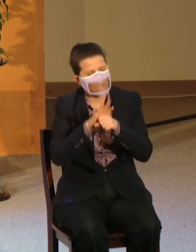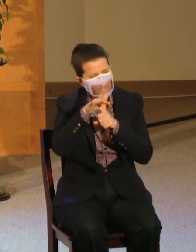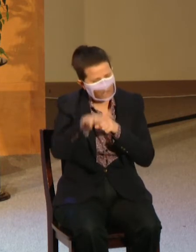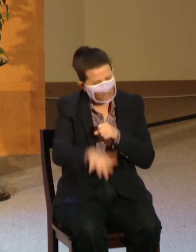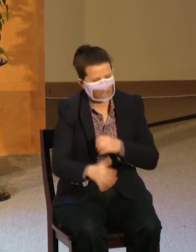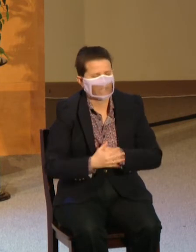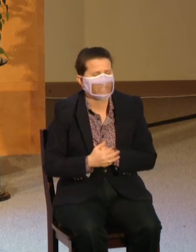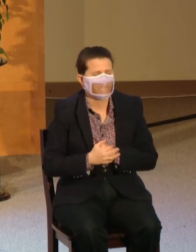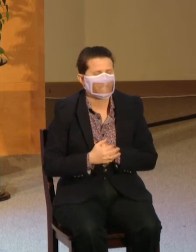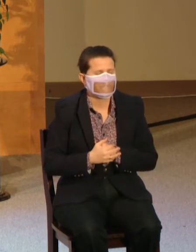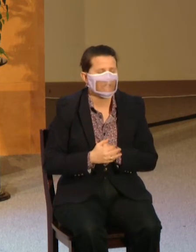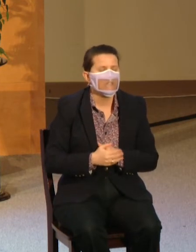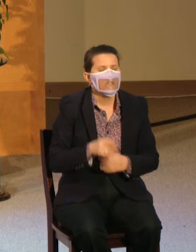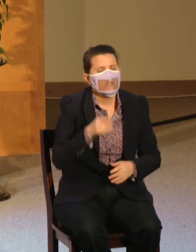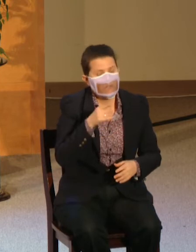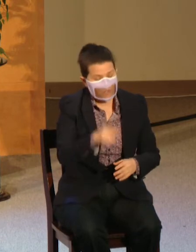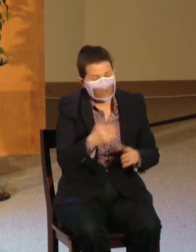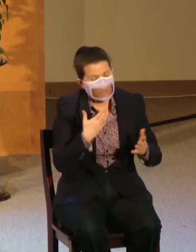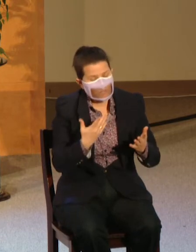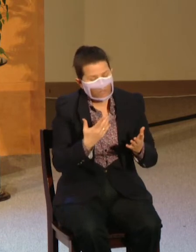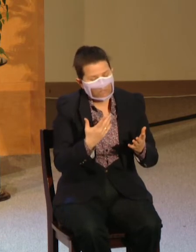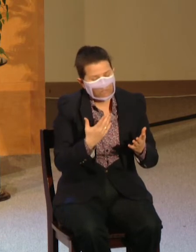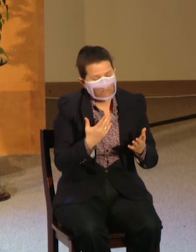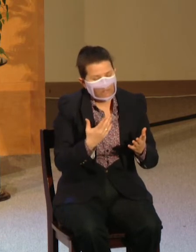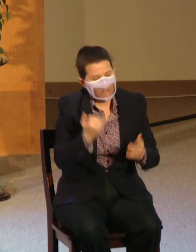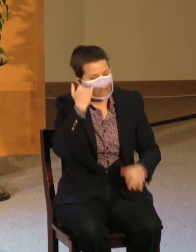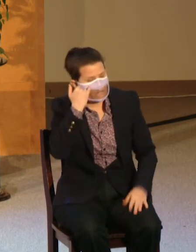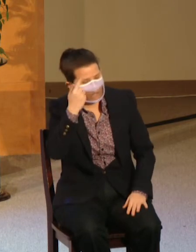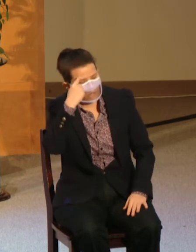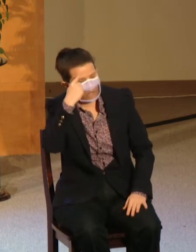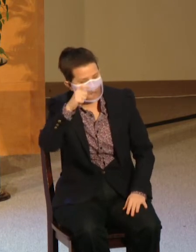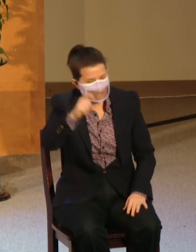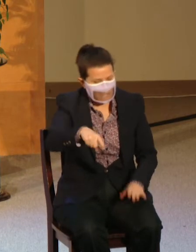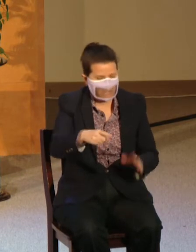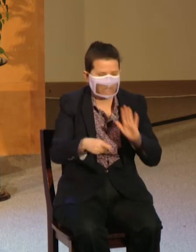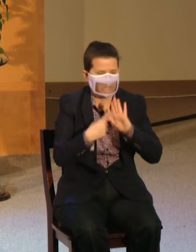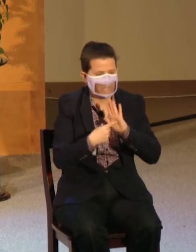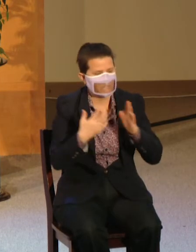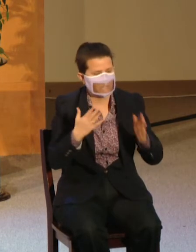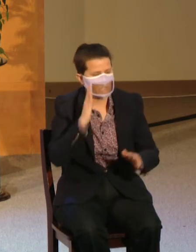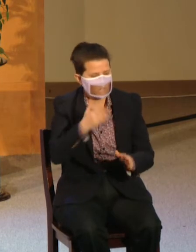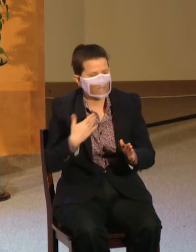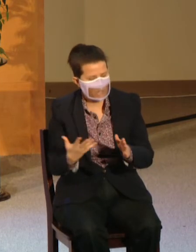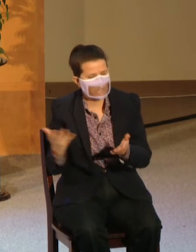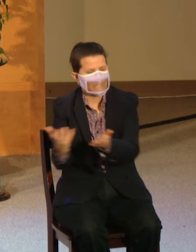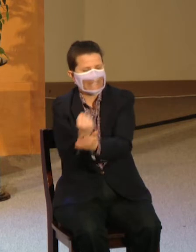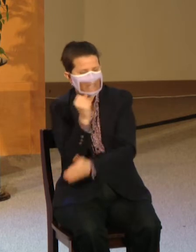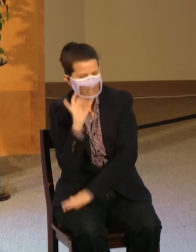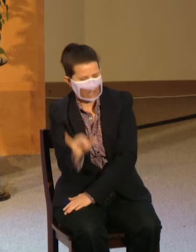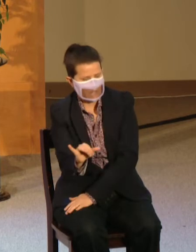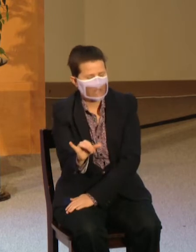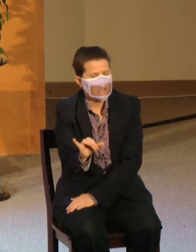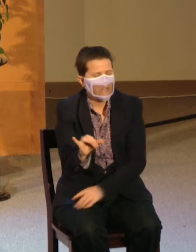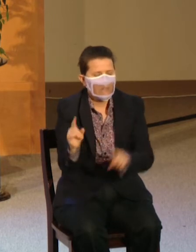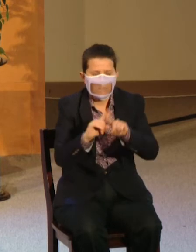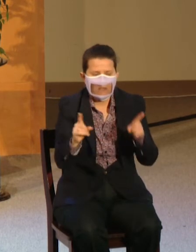You will manifest what you think you need, like the man who thought he needed a job, and you'll get that. But then it won't be